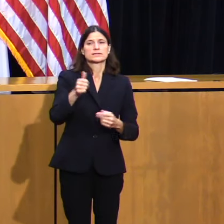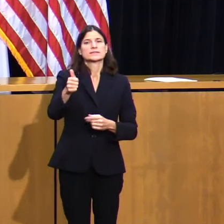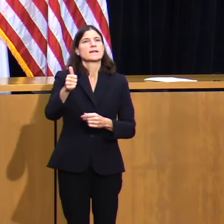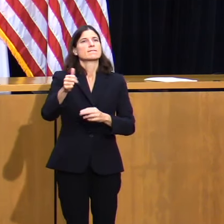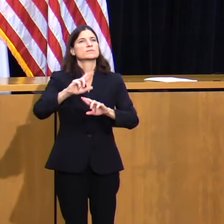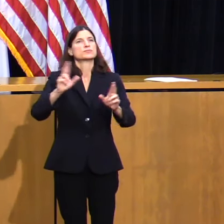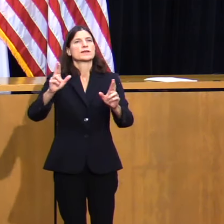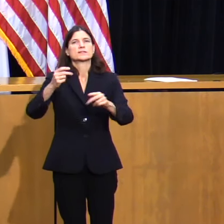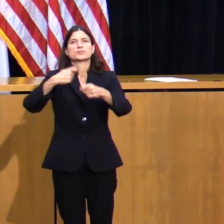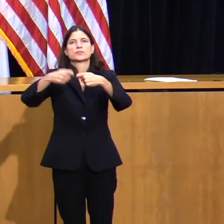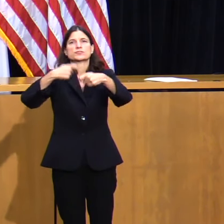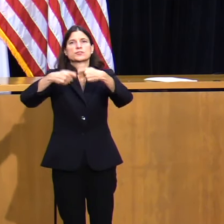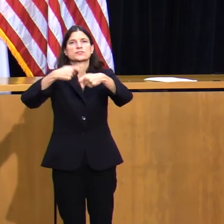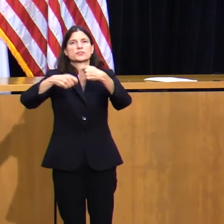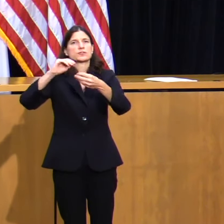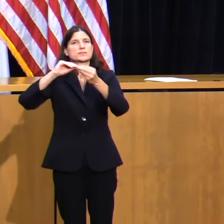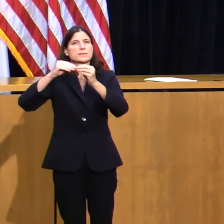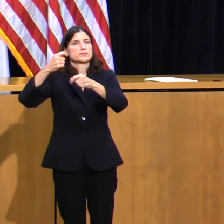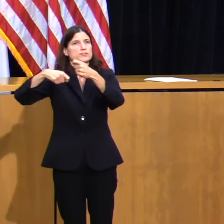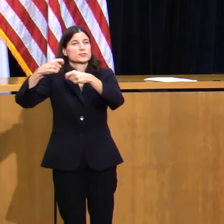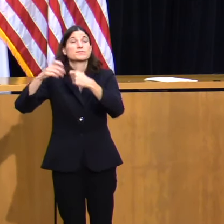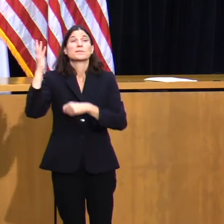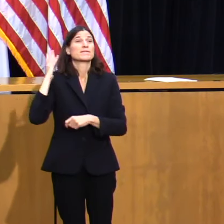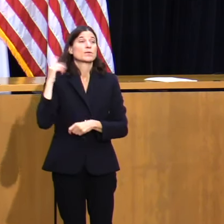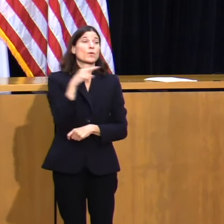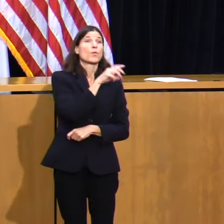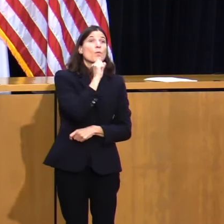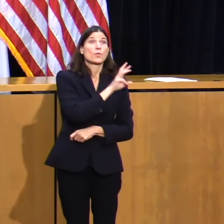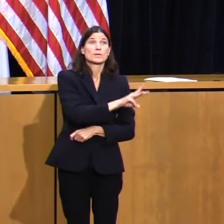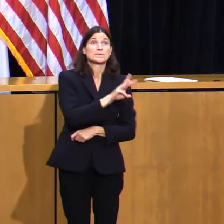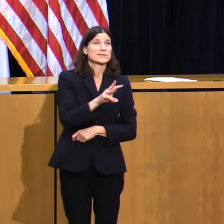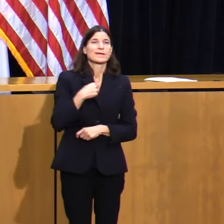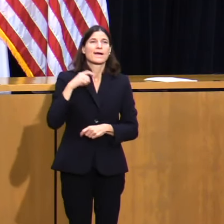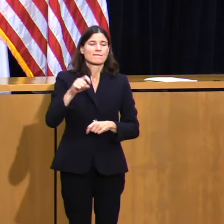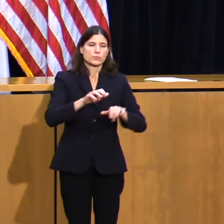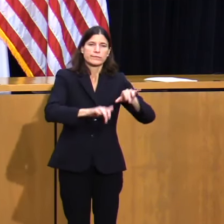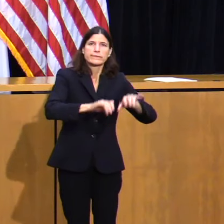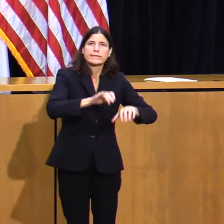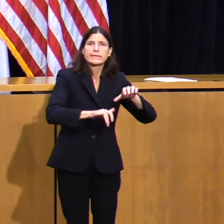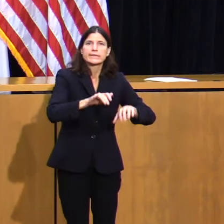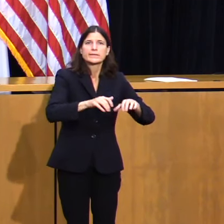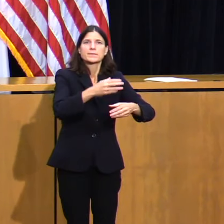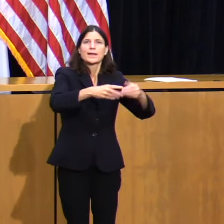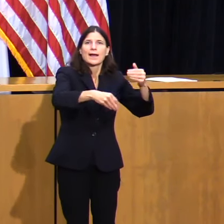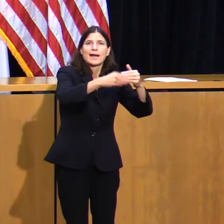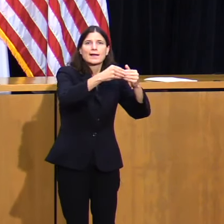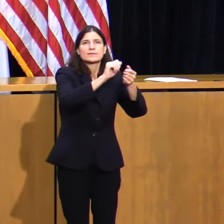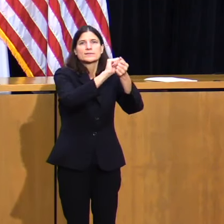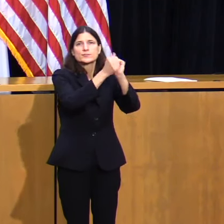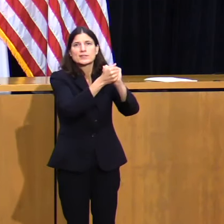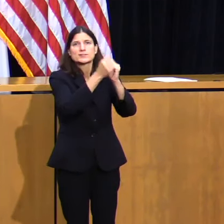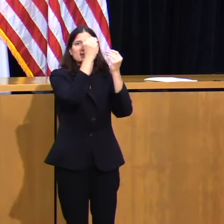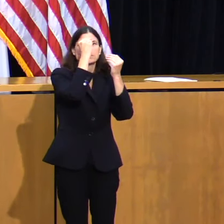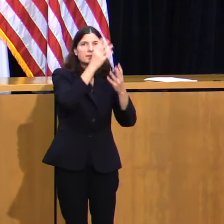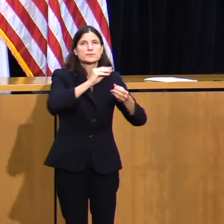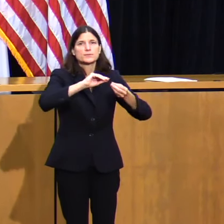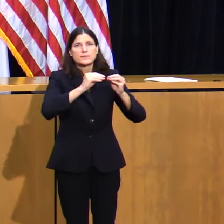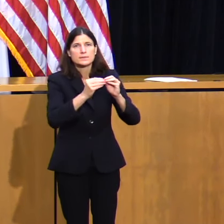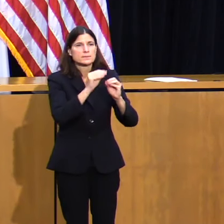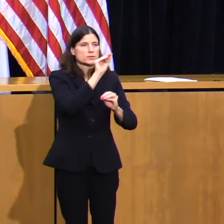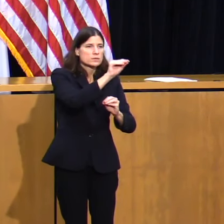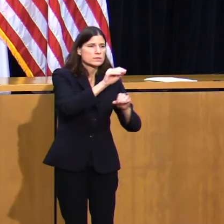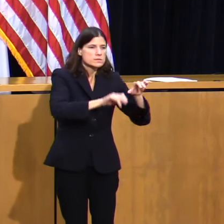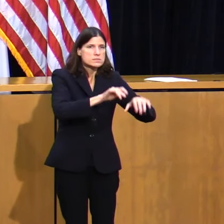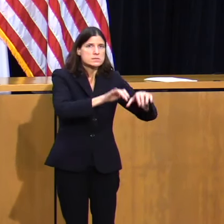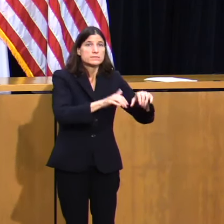enhancements possible. Our commitment is to provide accurate, timely, and transparent data for everyone, from researchers to the